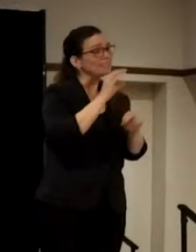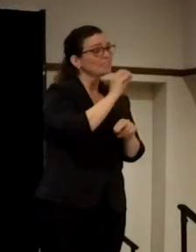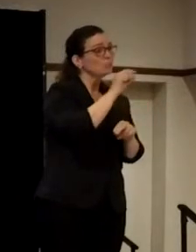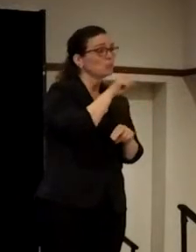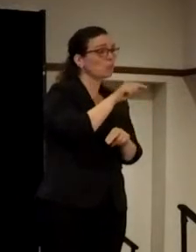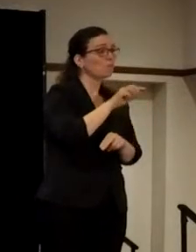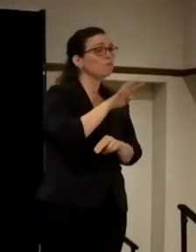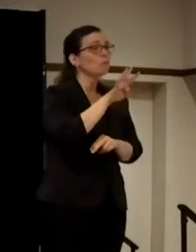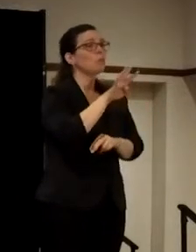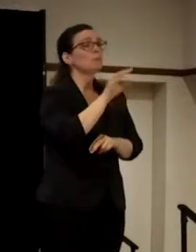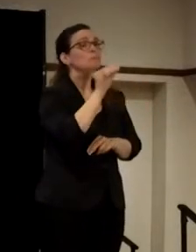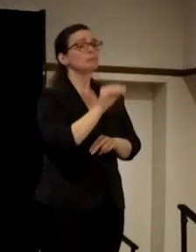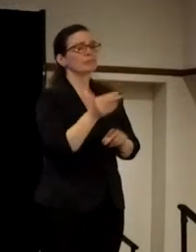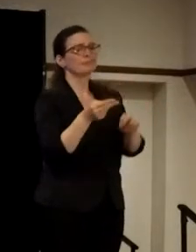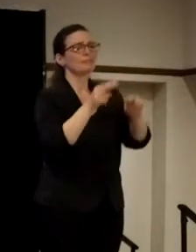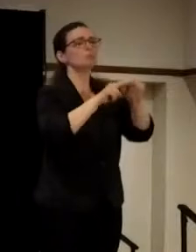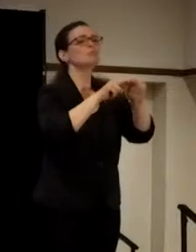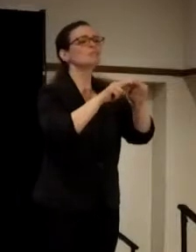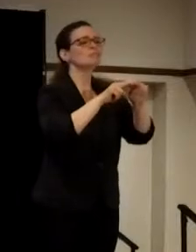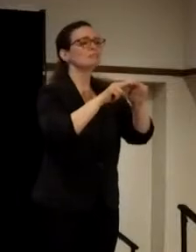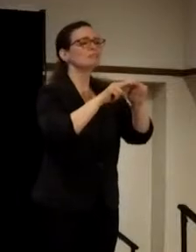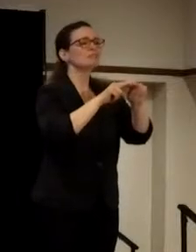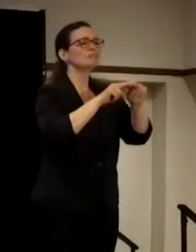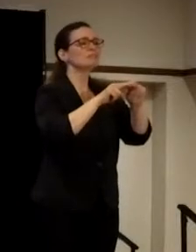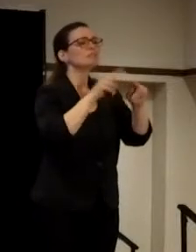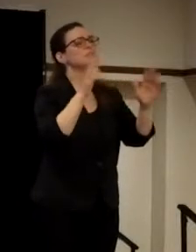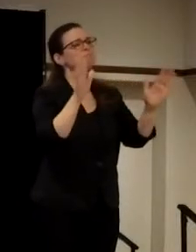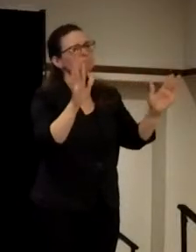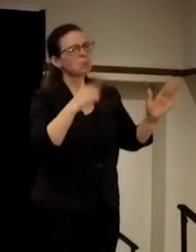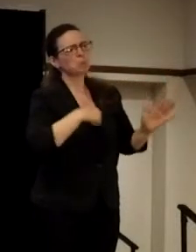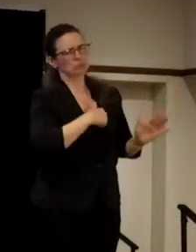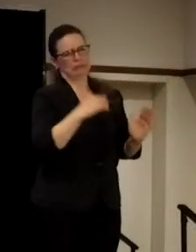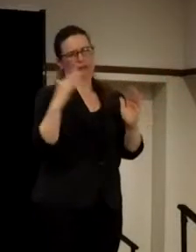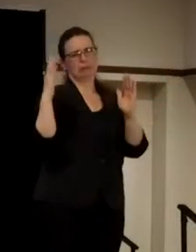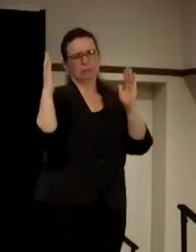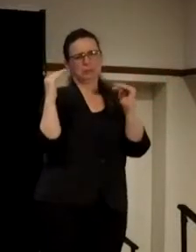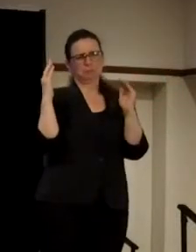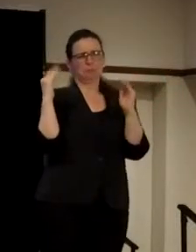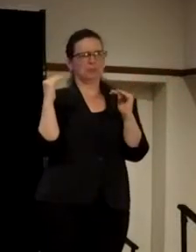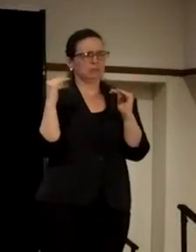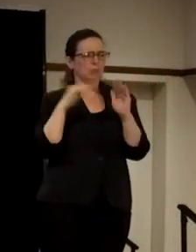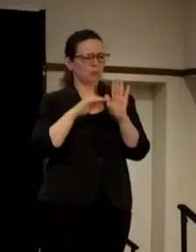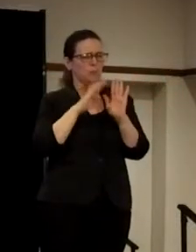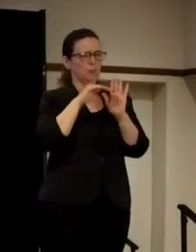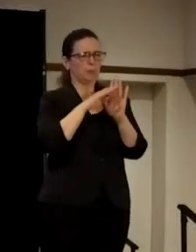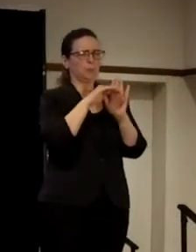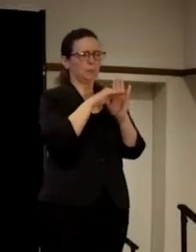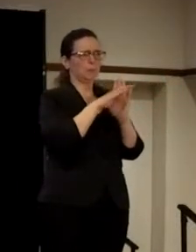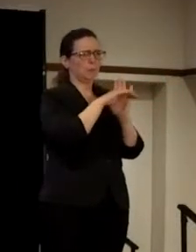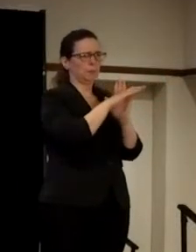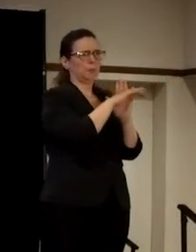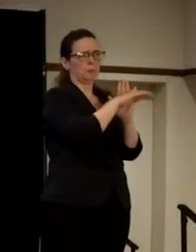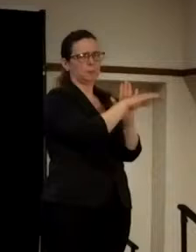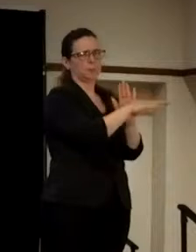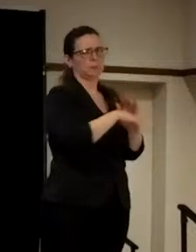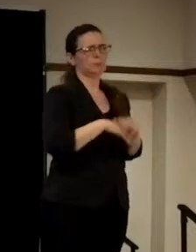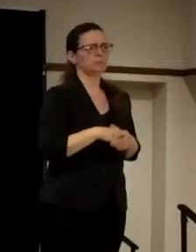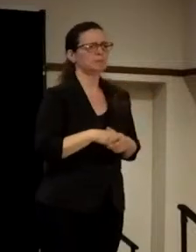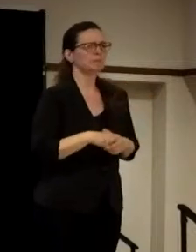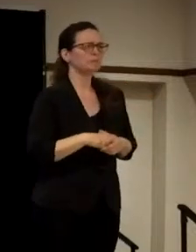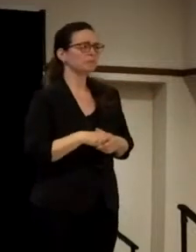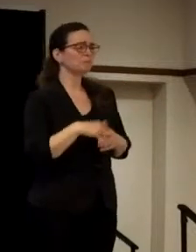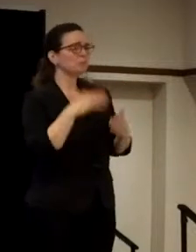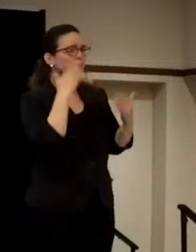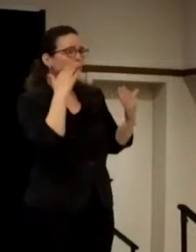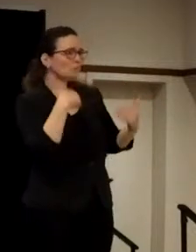So not abnormal with what other communities have seen at this point with vaccinations, but also